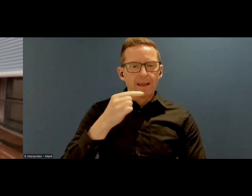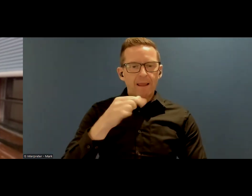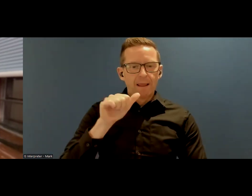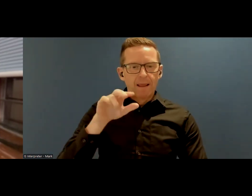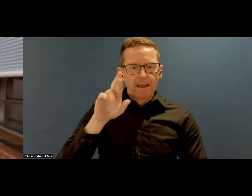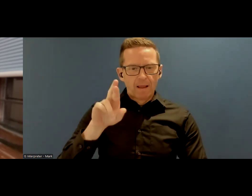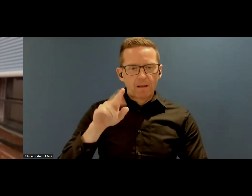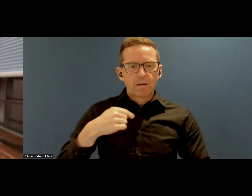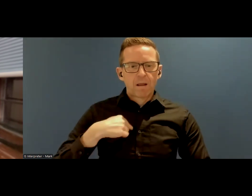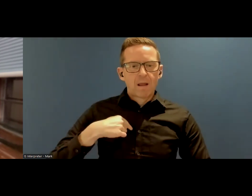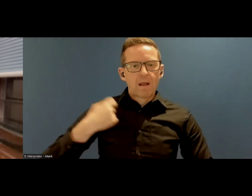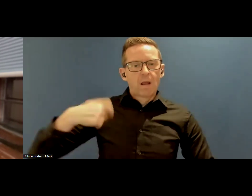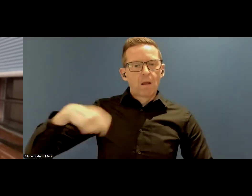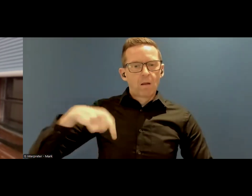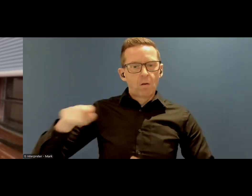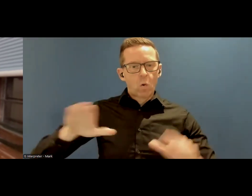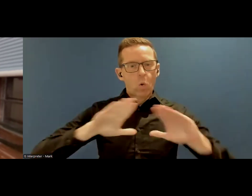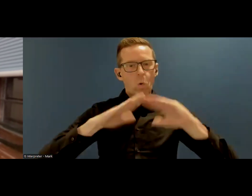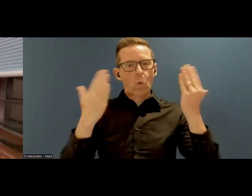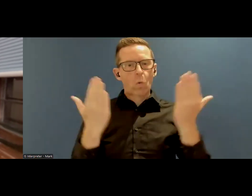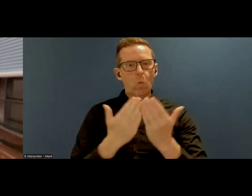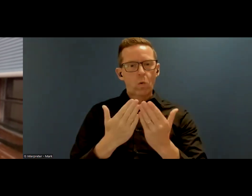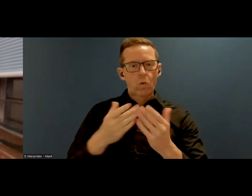as of now. And